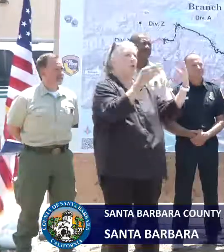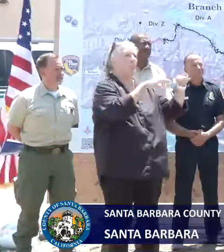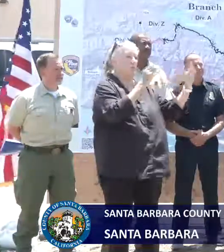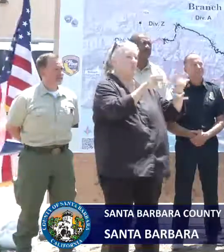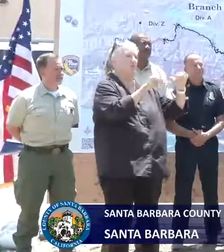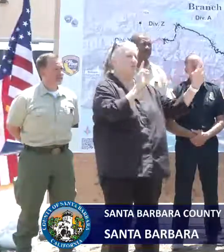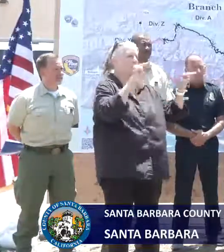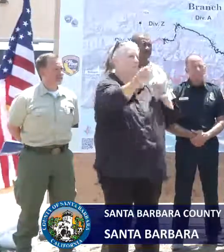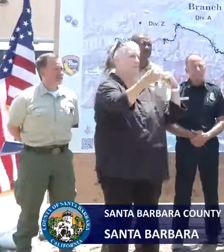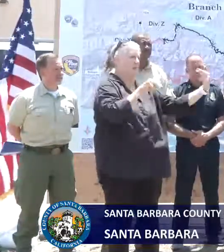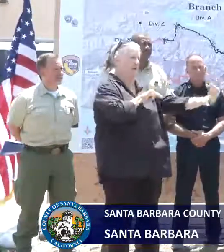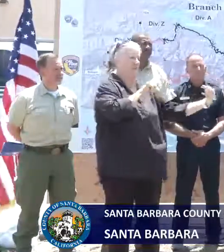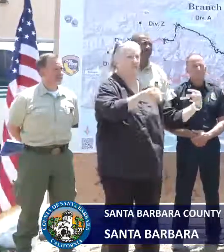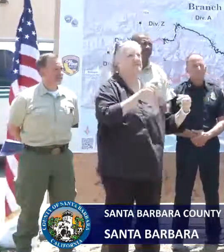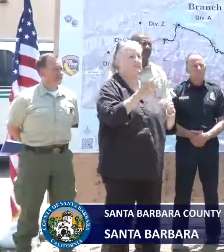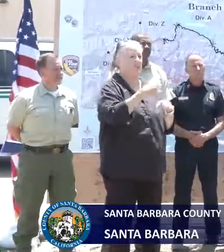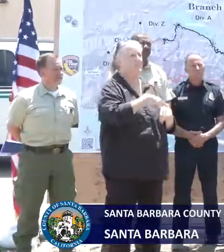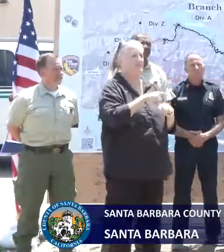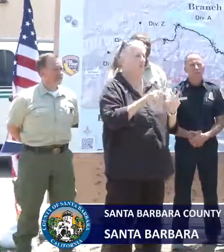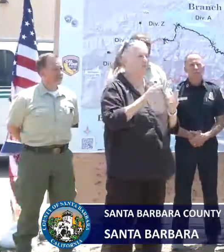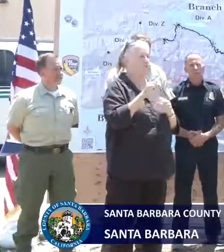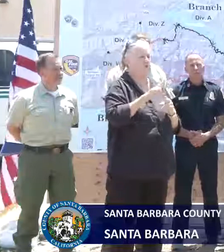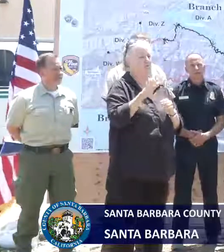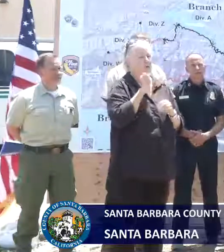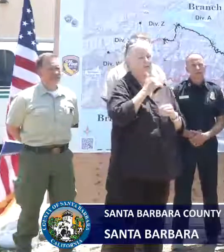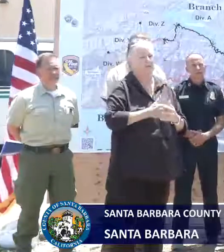different perspective this time, but are very useful to us.